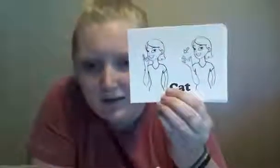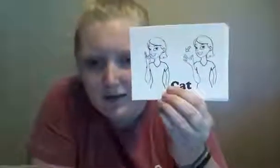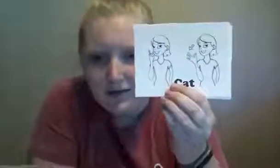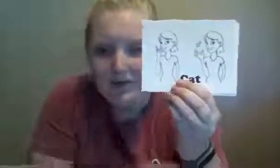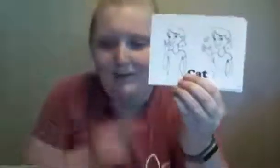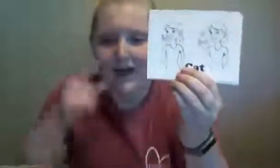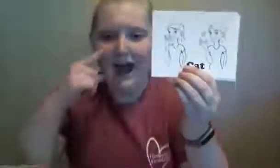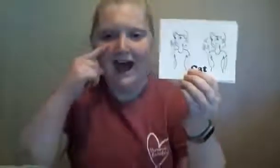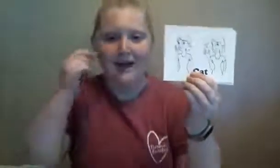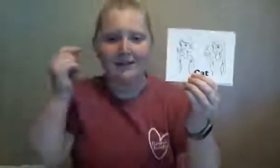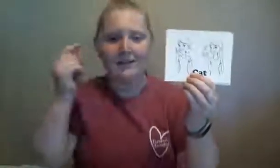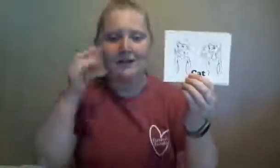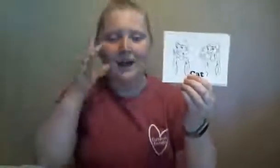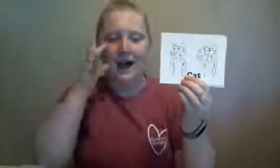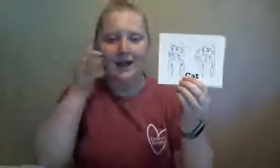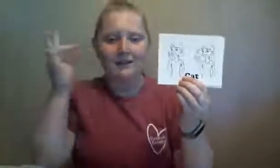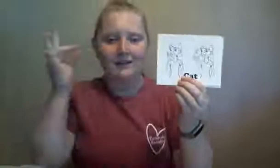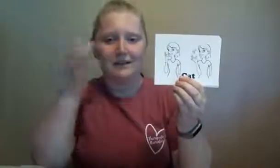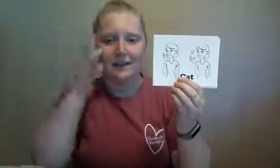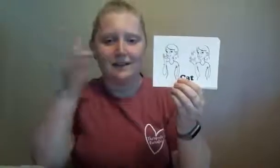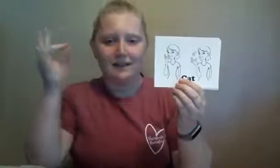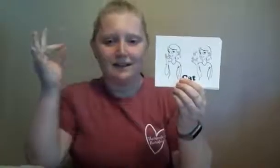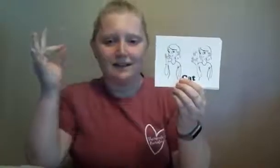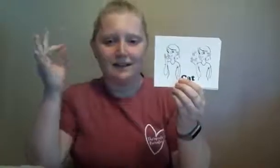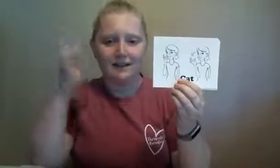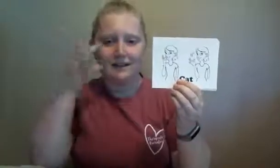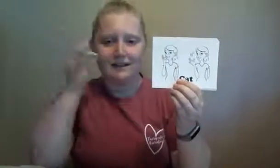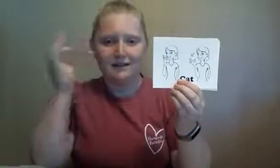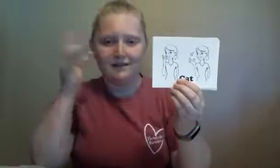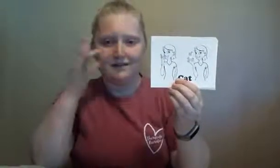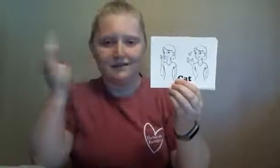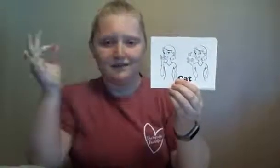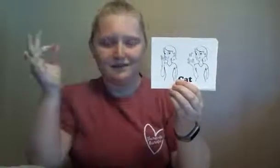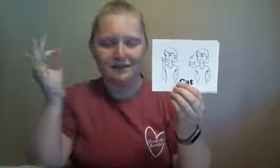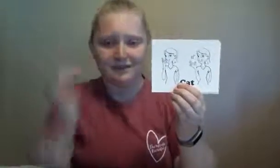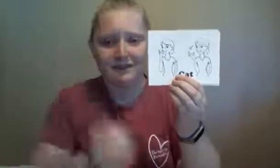Then we have cat. So cat looks like this.